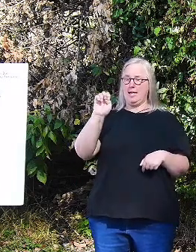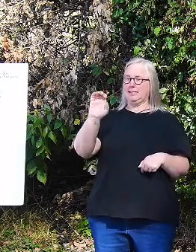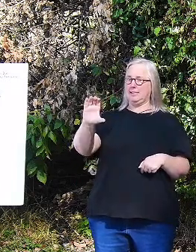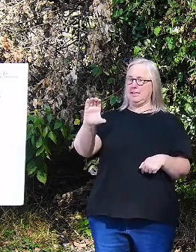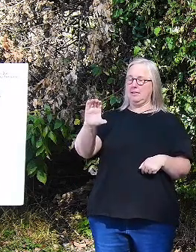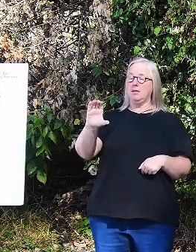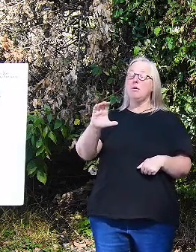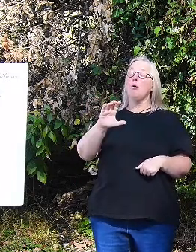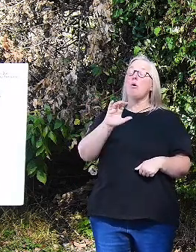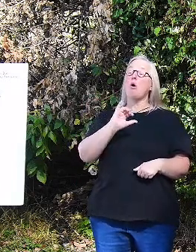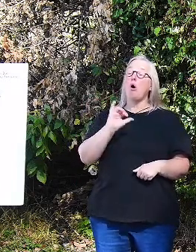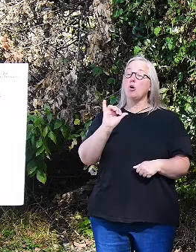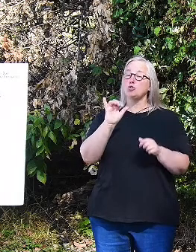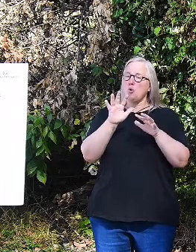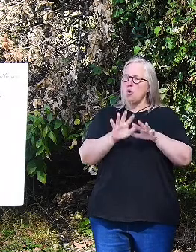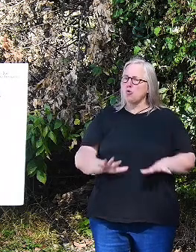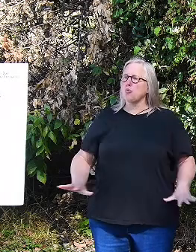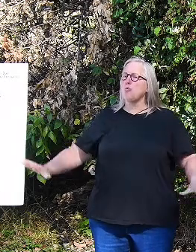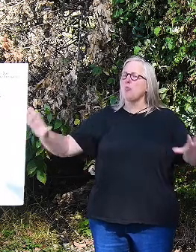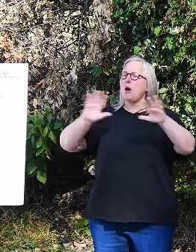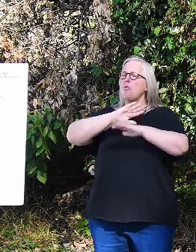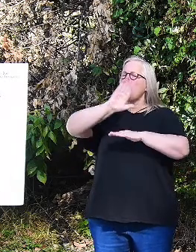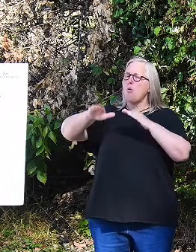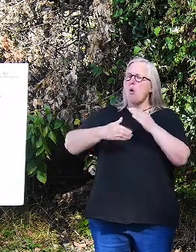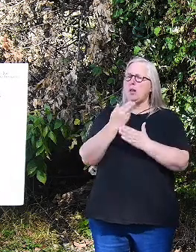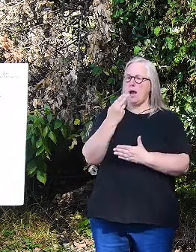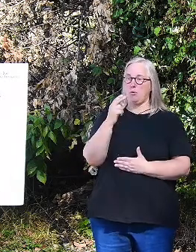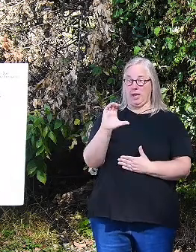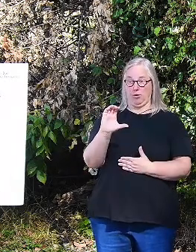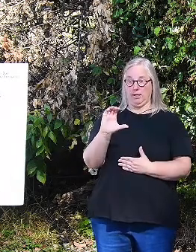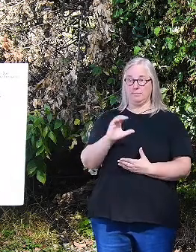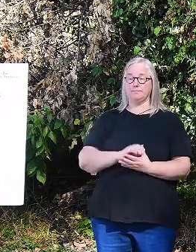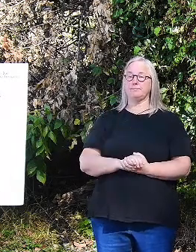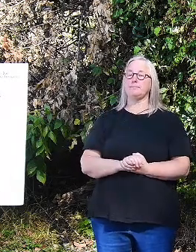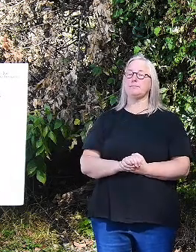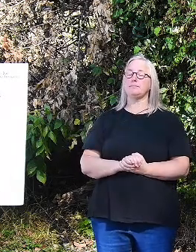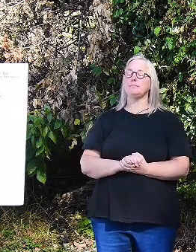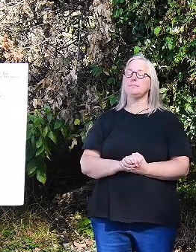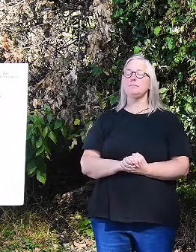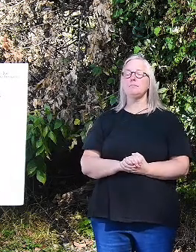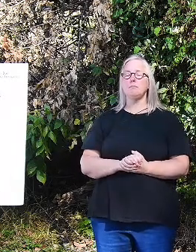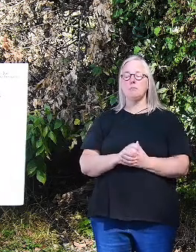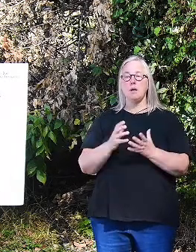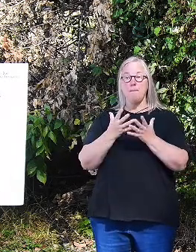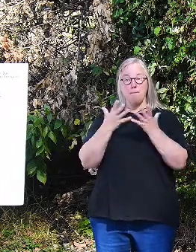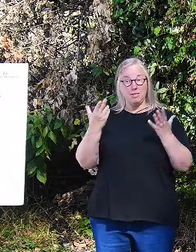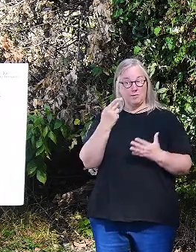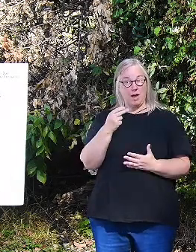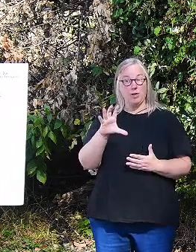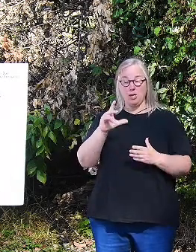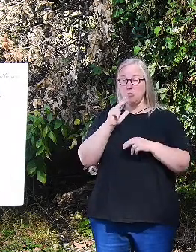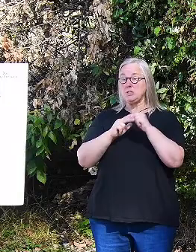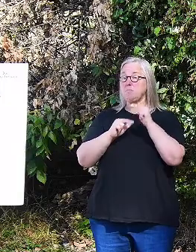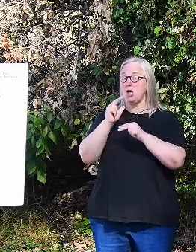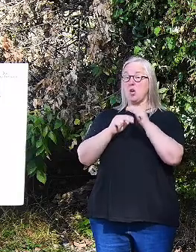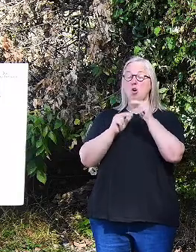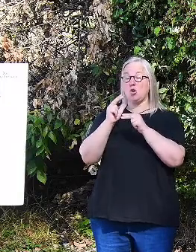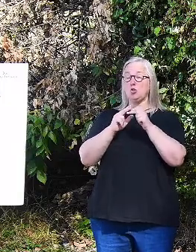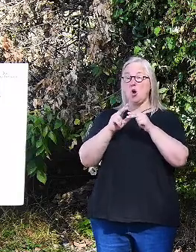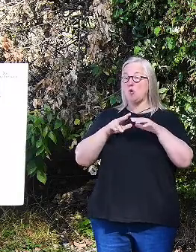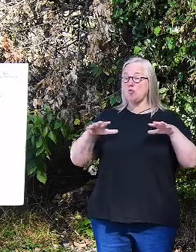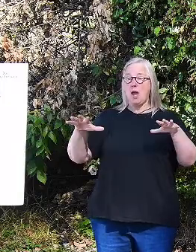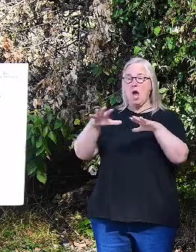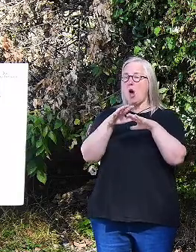but also throughout all of Howard County. Much of Howard County was built around the